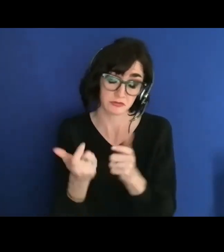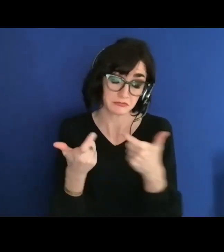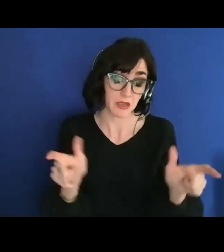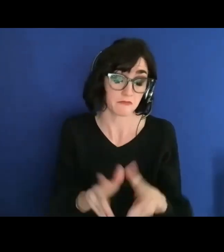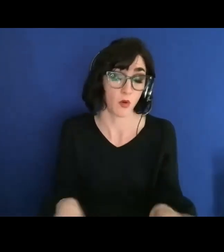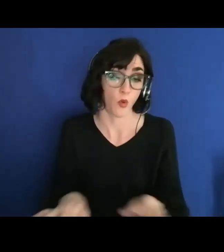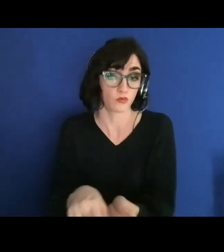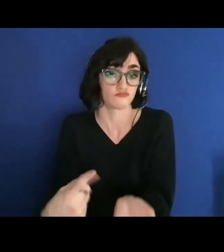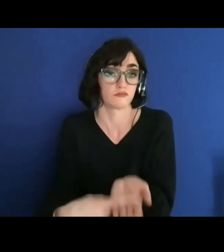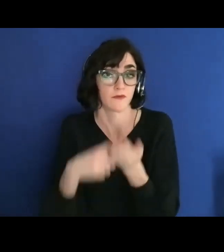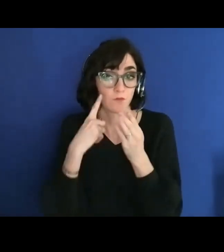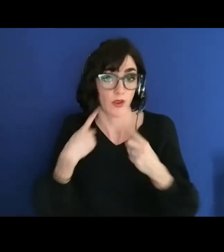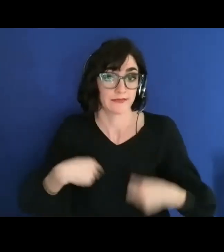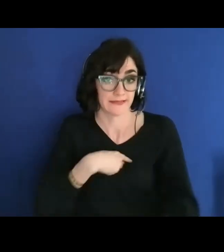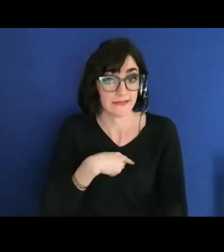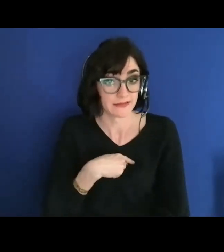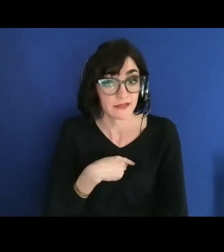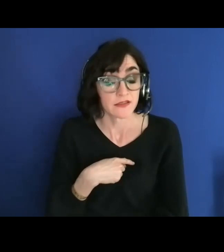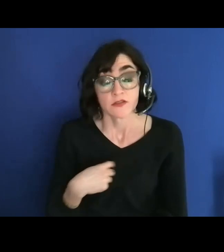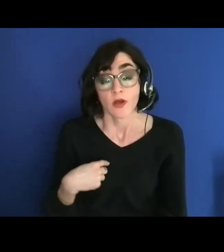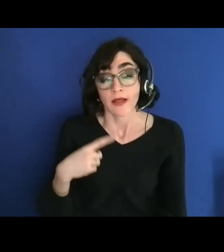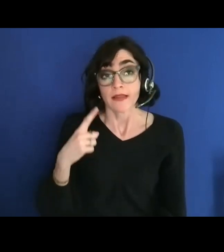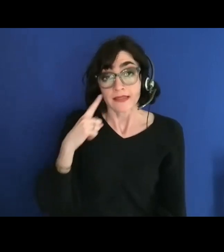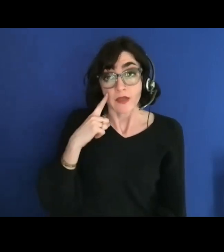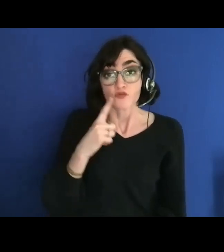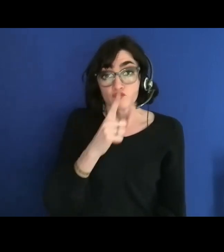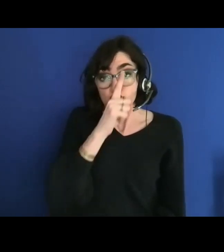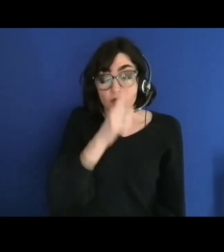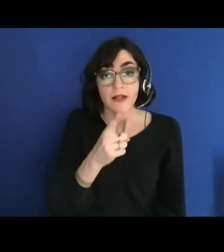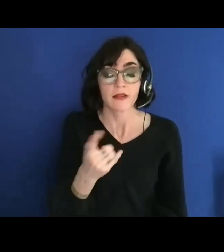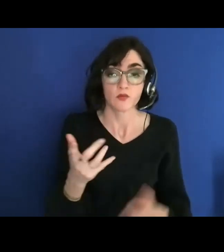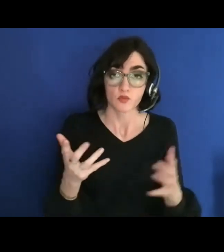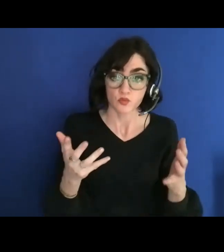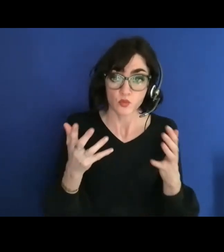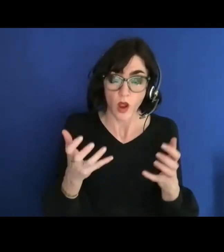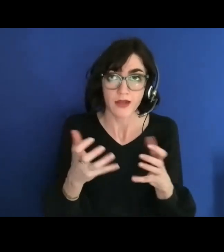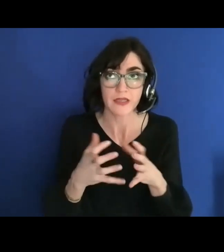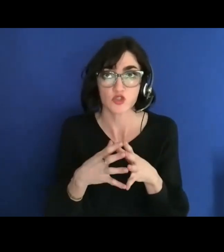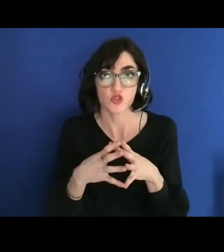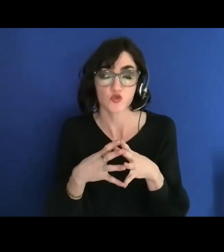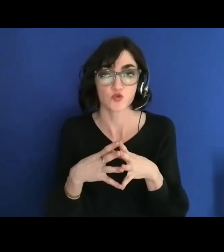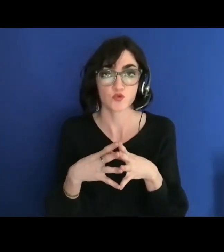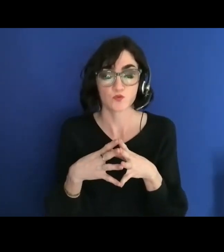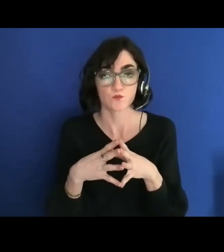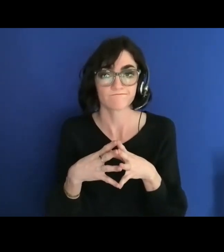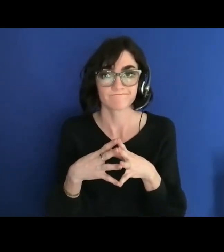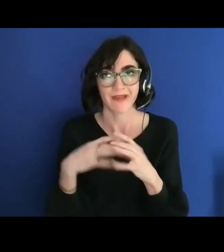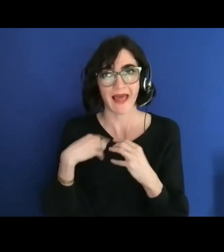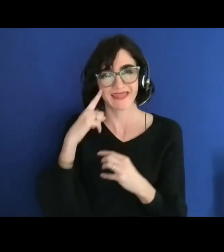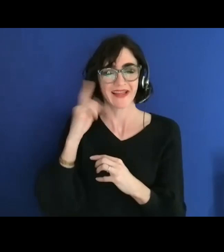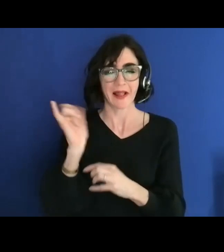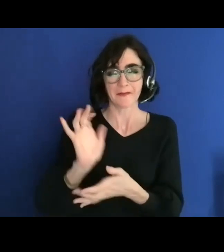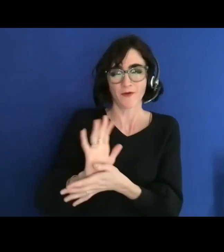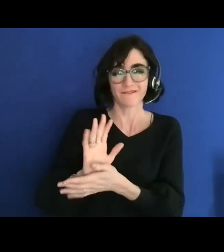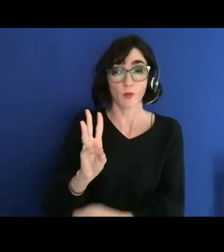so, you know, I think really wanting to say, and I always think, I don't know, the Wizard of Oz, when someone